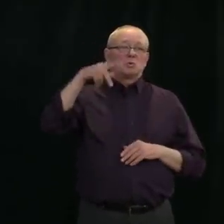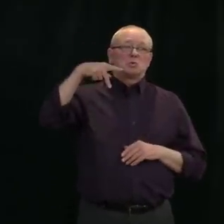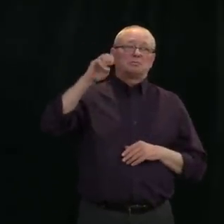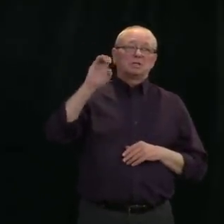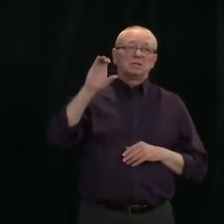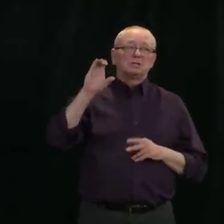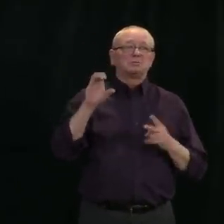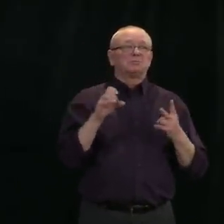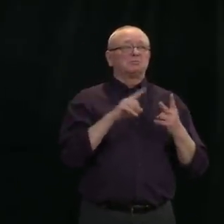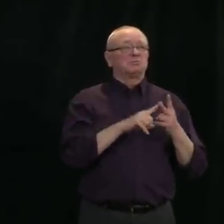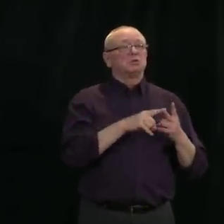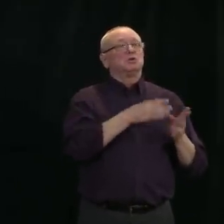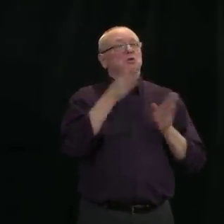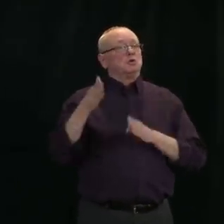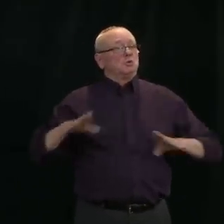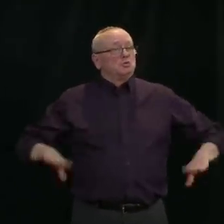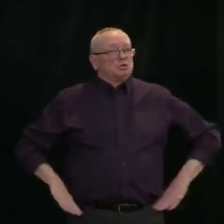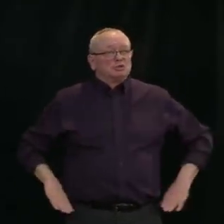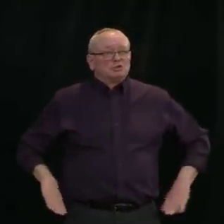this fire and they have got to put it out.